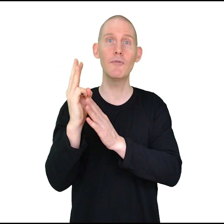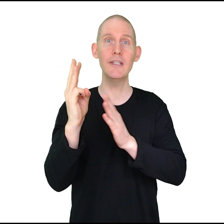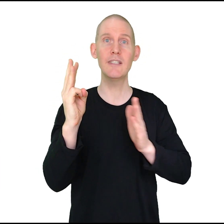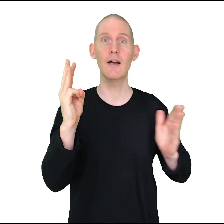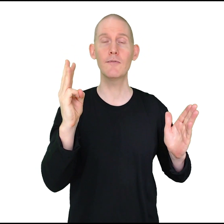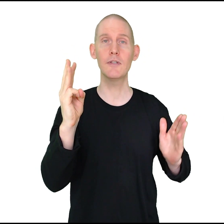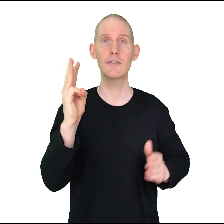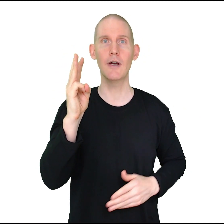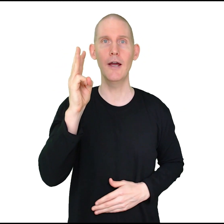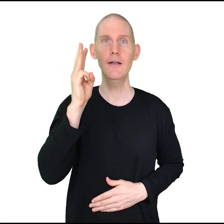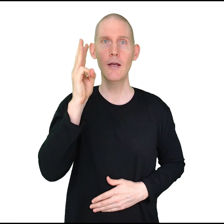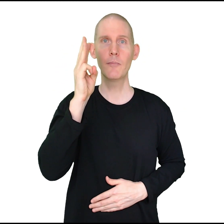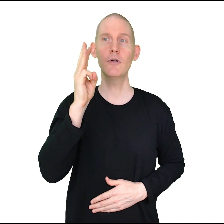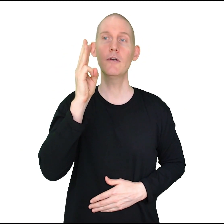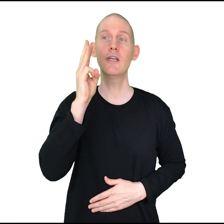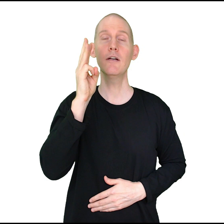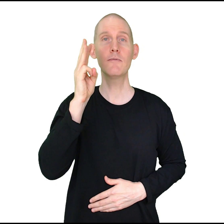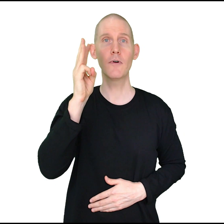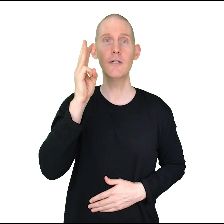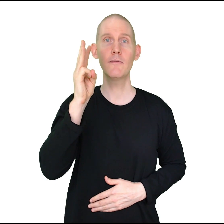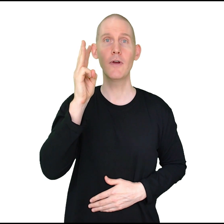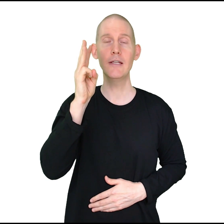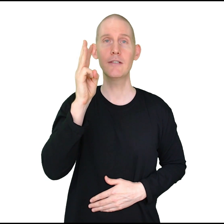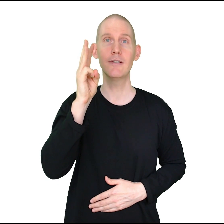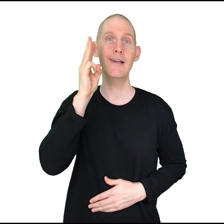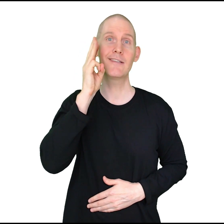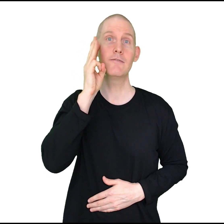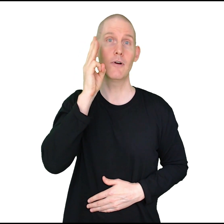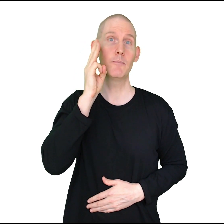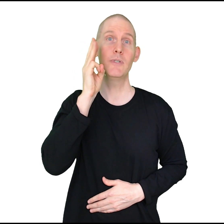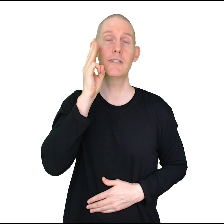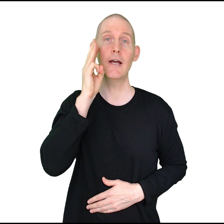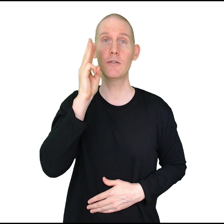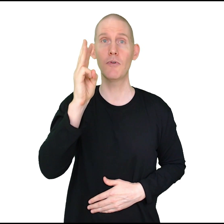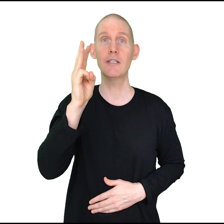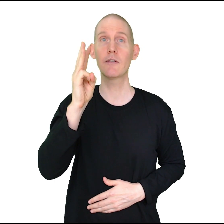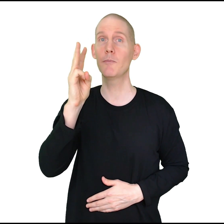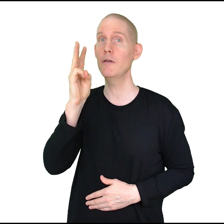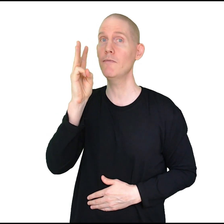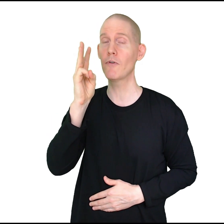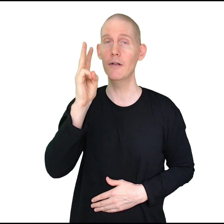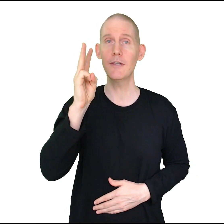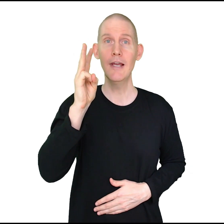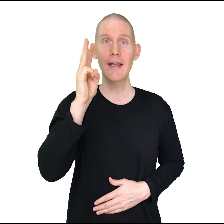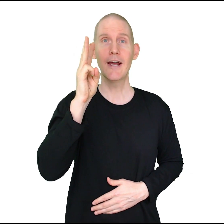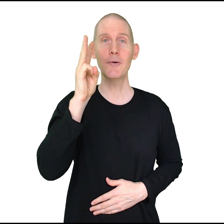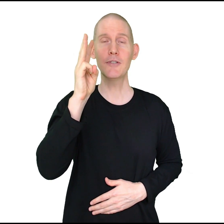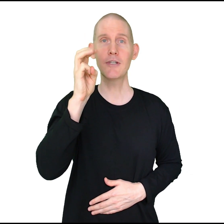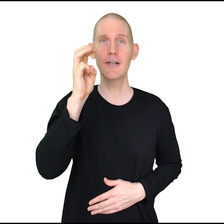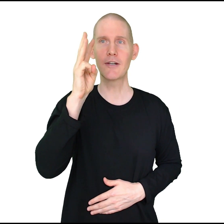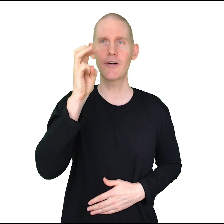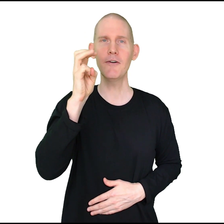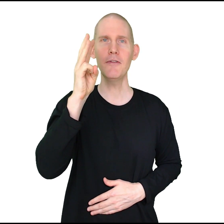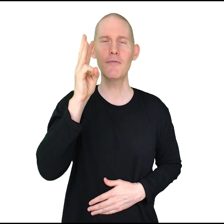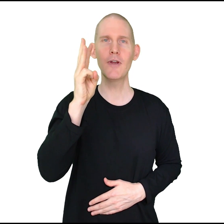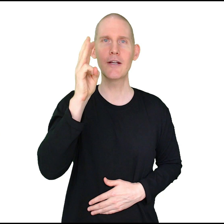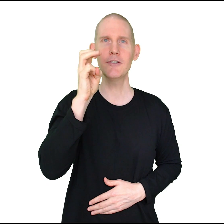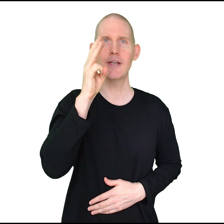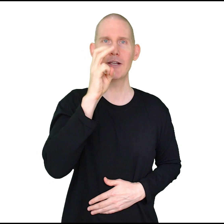facing off to the side. Put it here in front of your face, not beside your face, a little bit in front. Now we're just going to curl the fingers as we